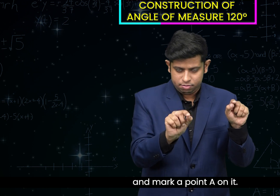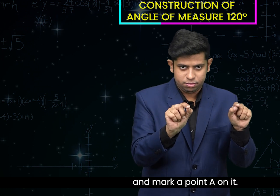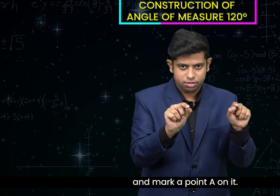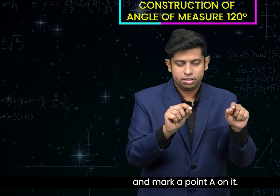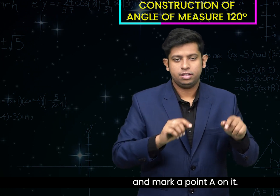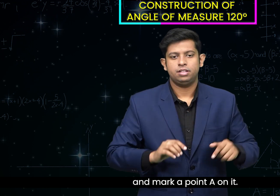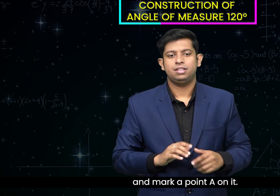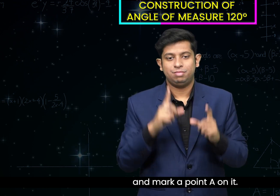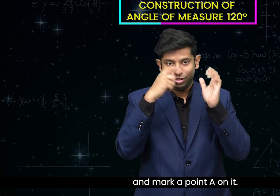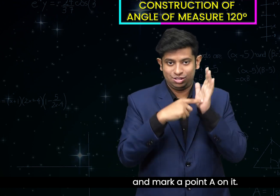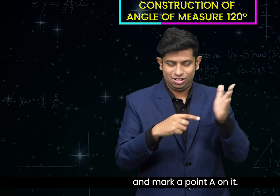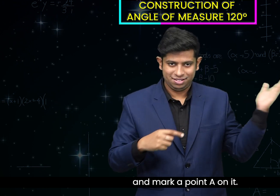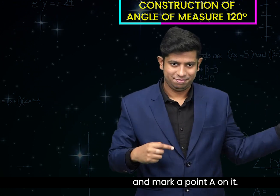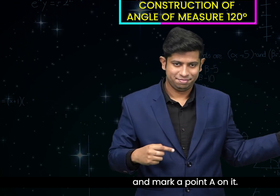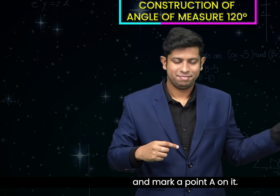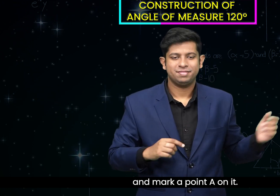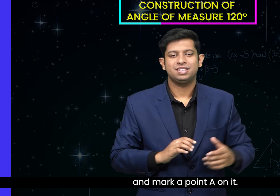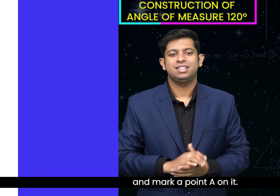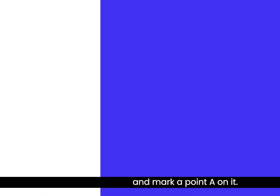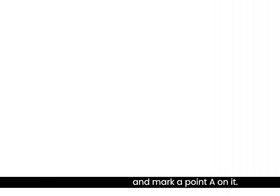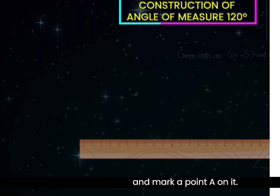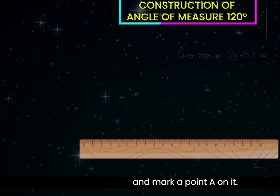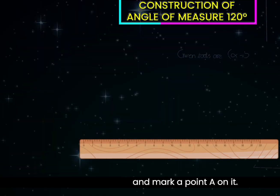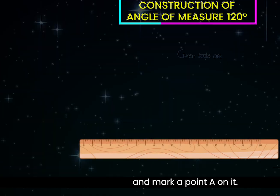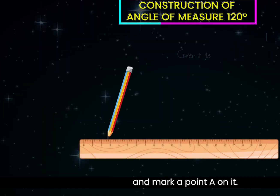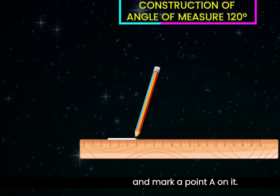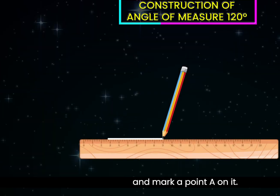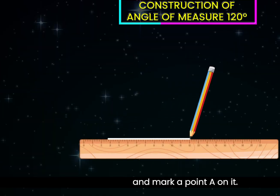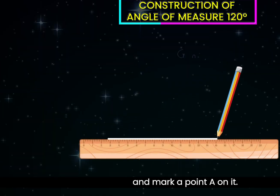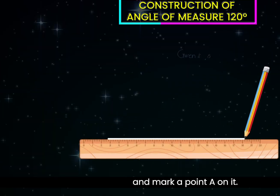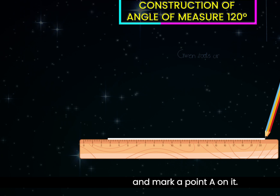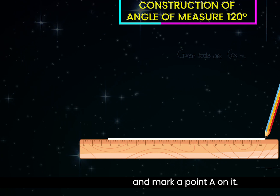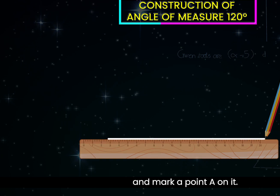it.